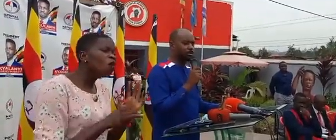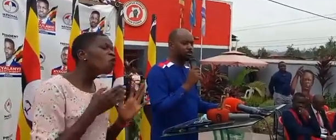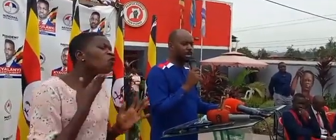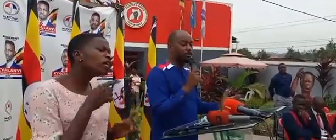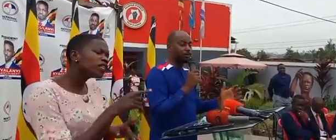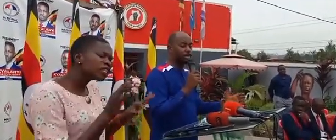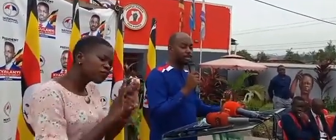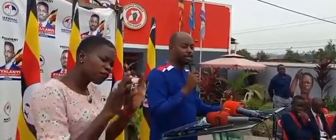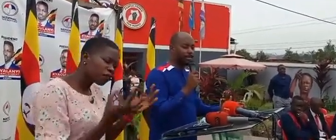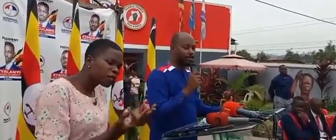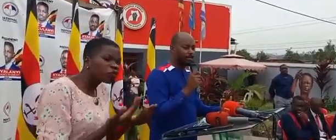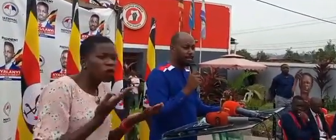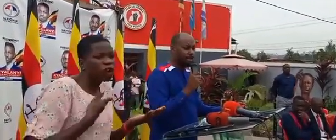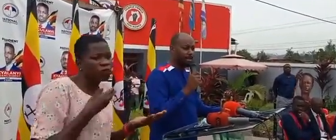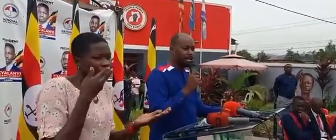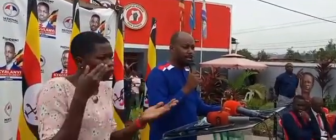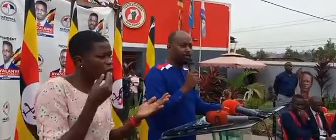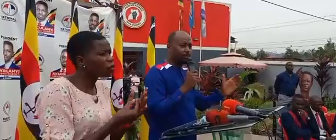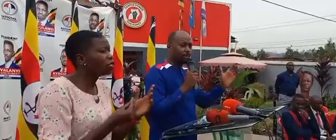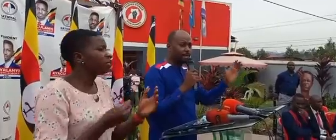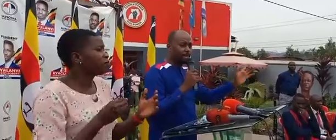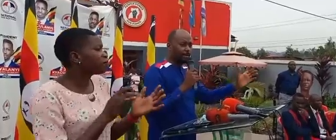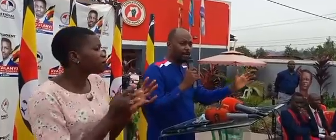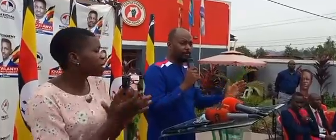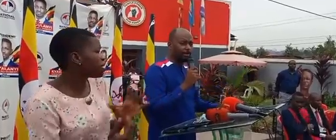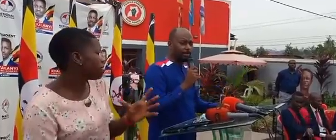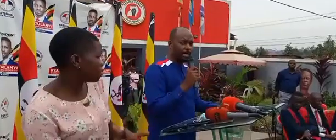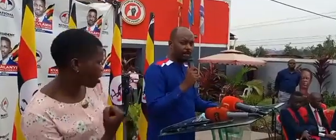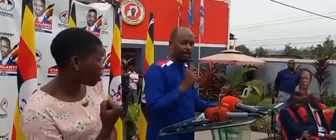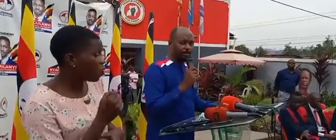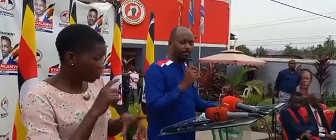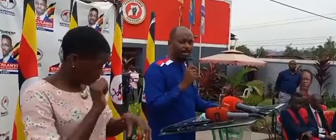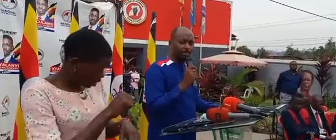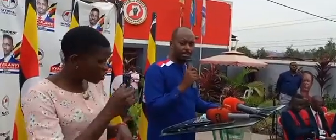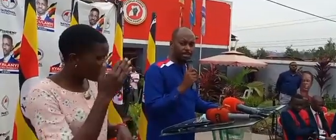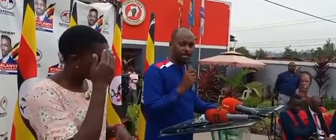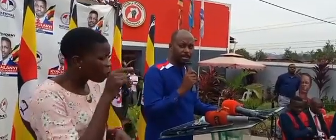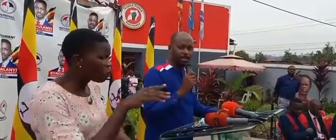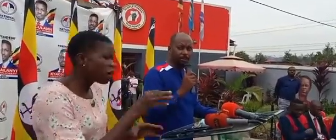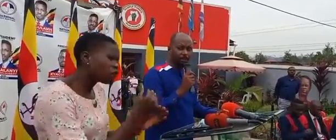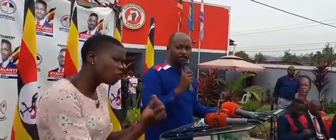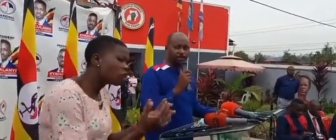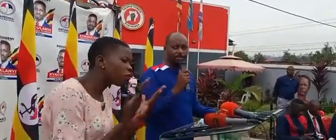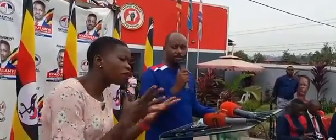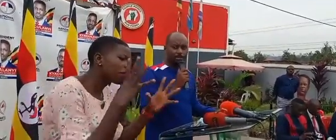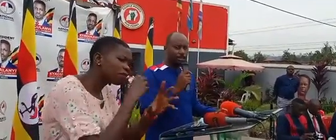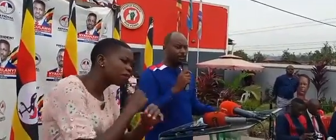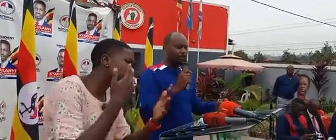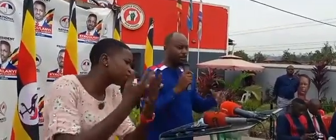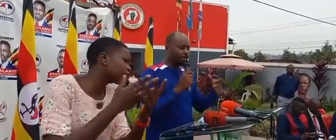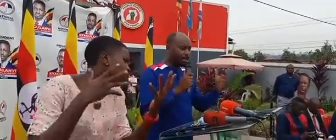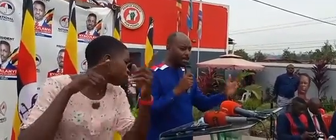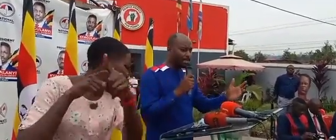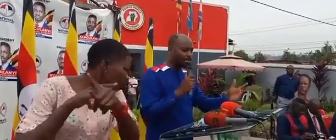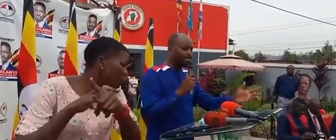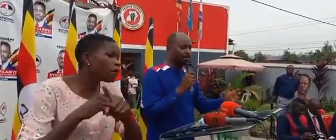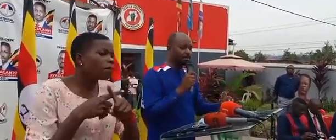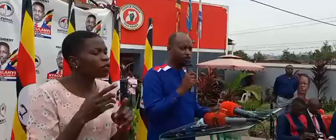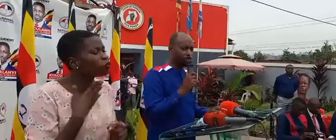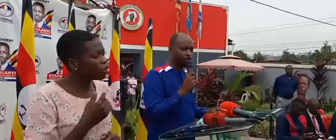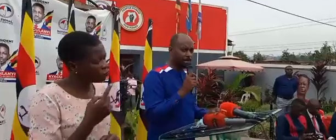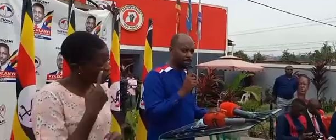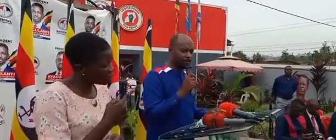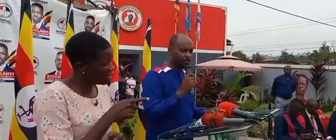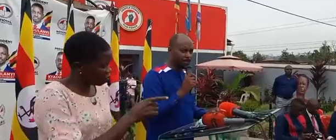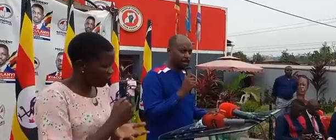people to be able to have a good Easter, even when their loved ones are away or they are missing, but we want to make sure that we assist them